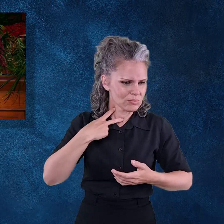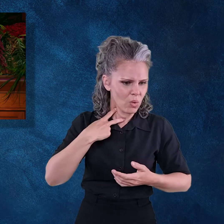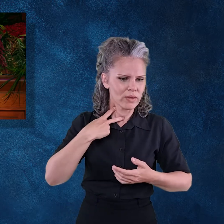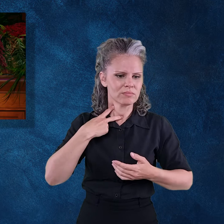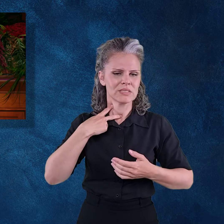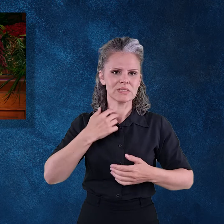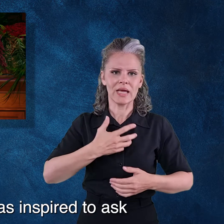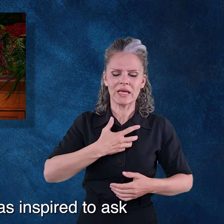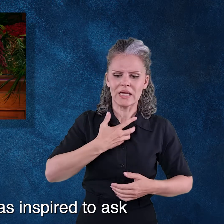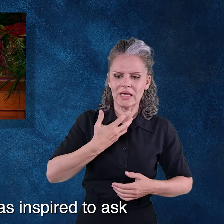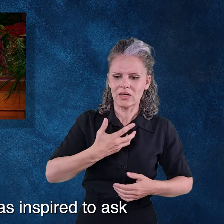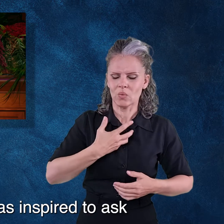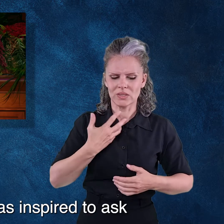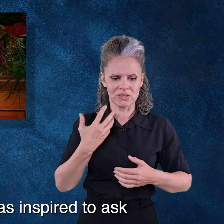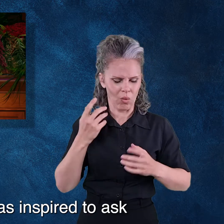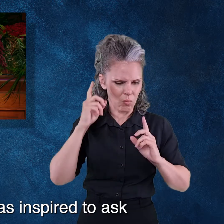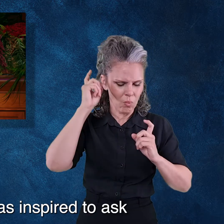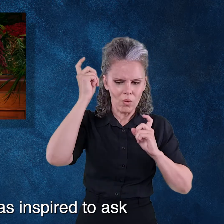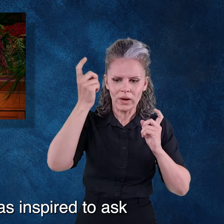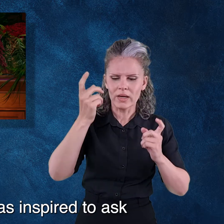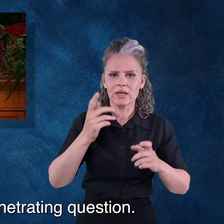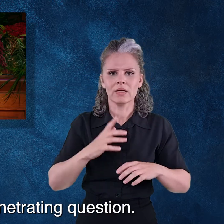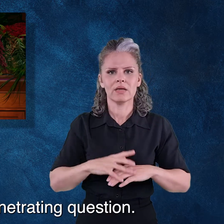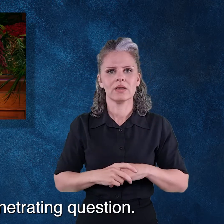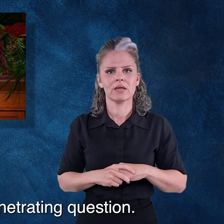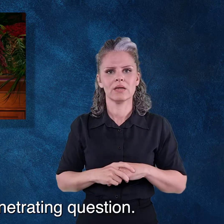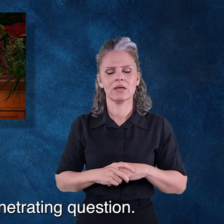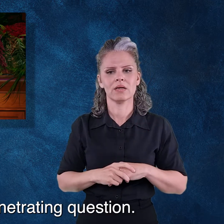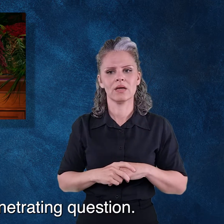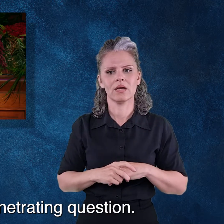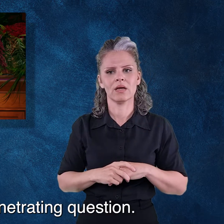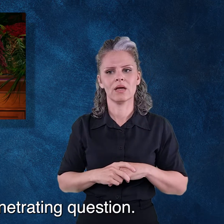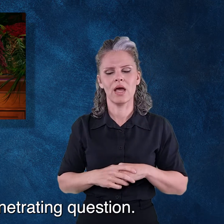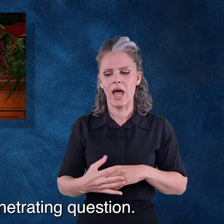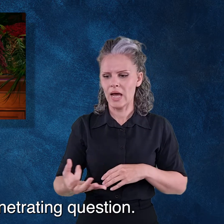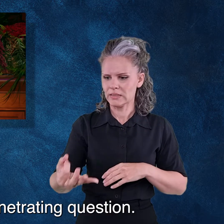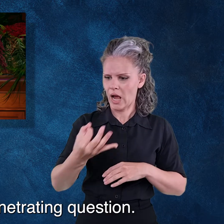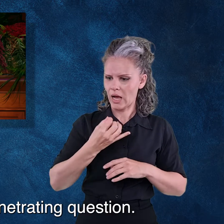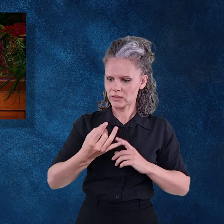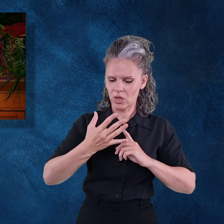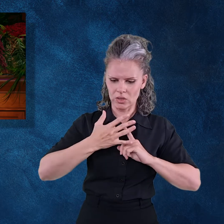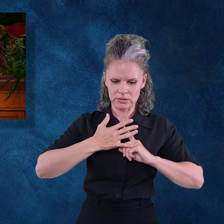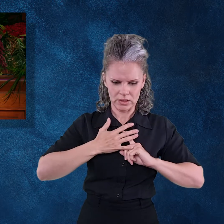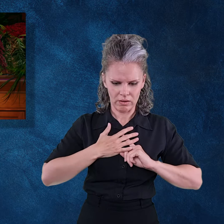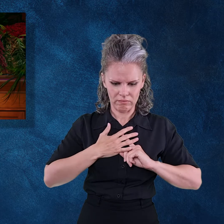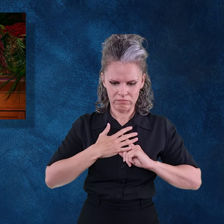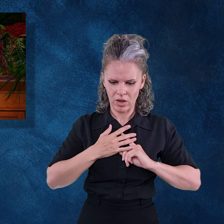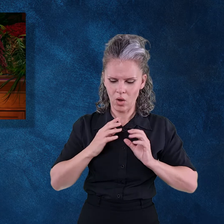And she was inspired to ask herself a penetrating question.